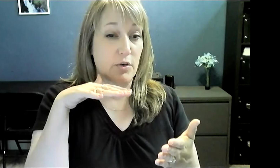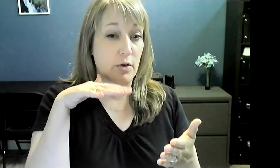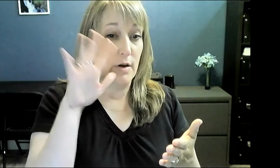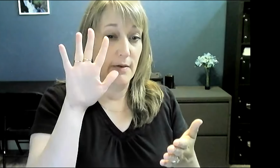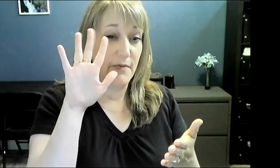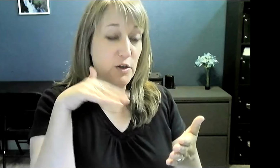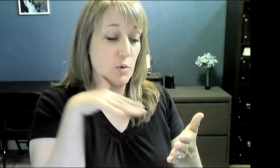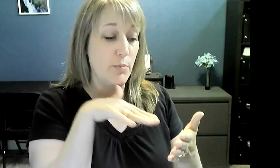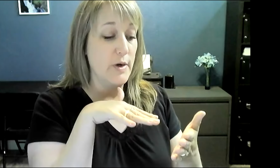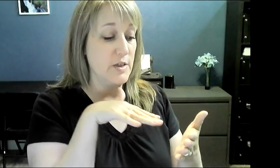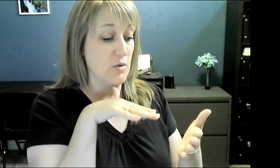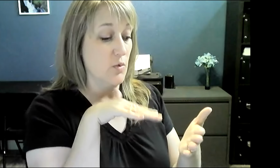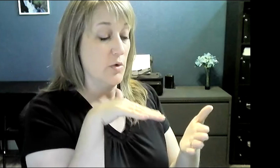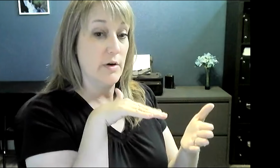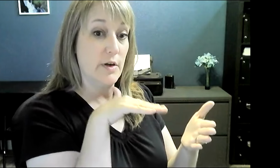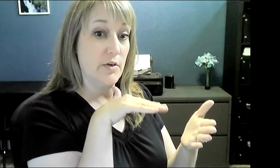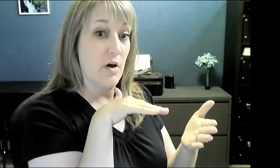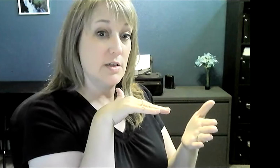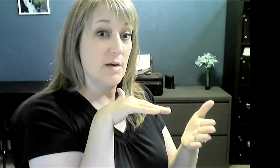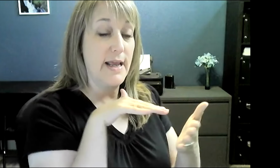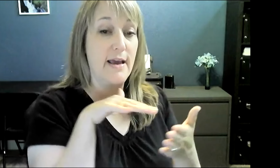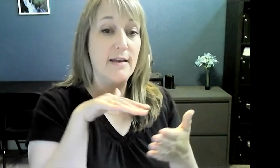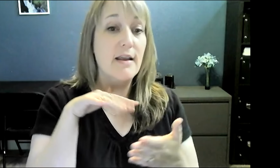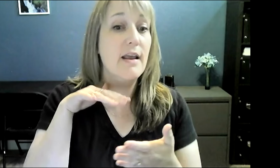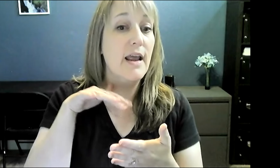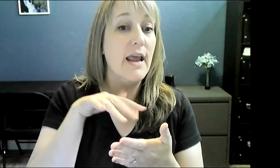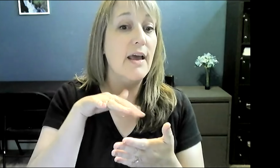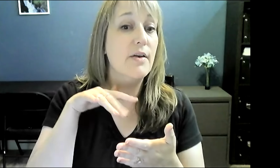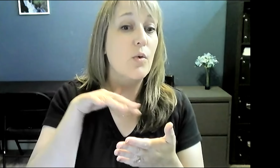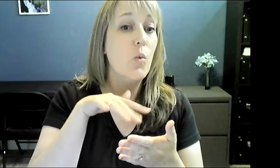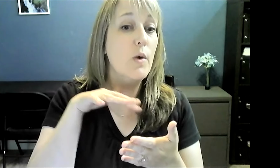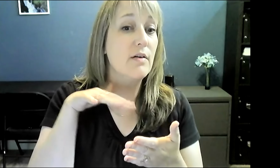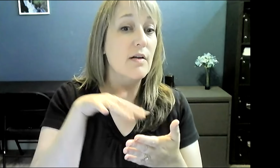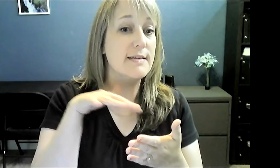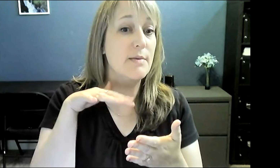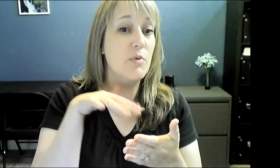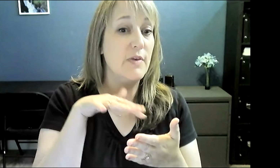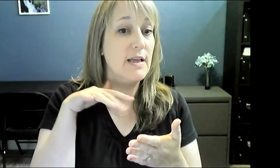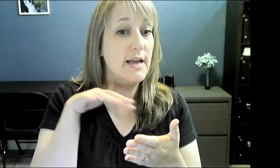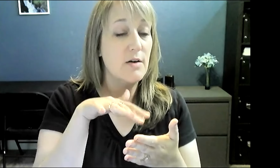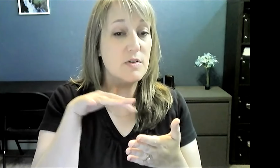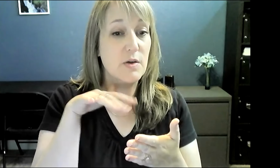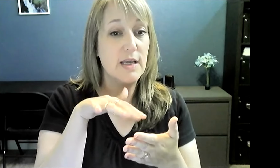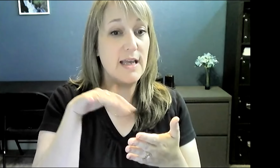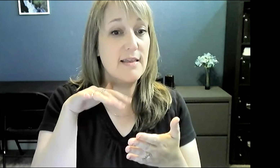Your fingers will point toward your non-dominant hand and wiggle as they move in and out. So again, this